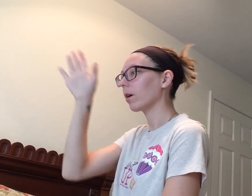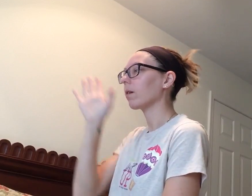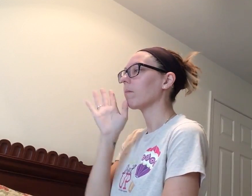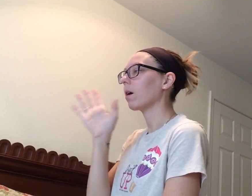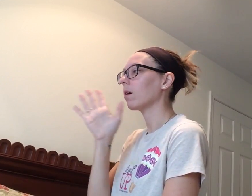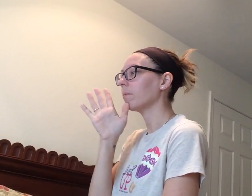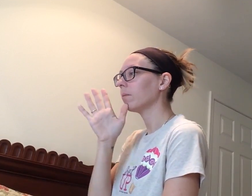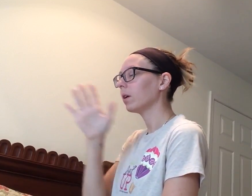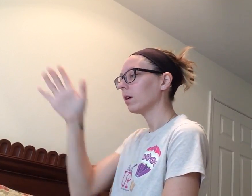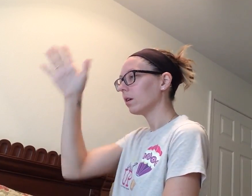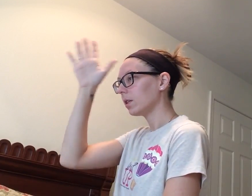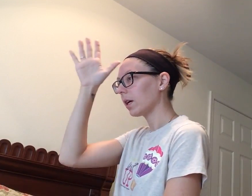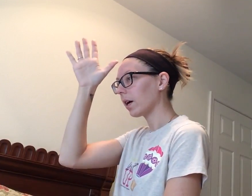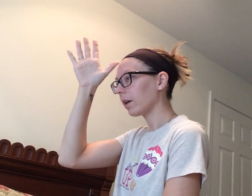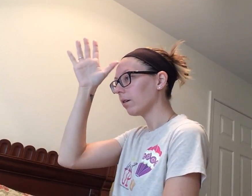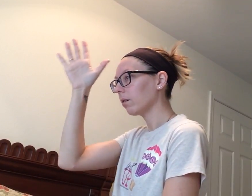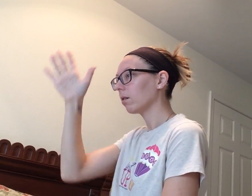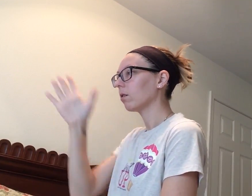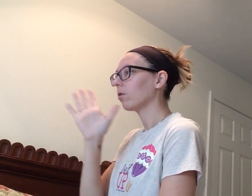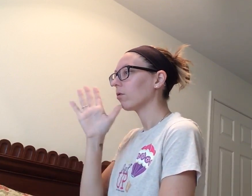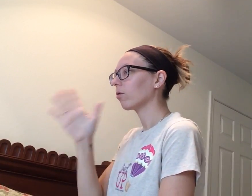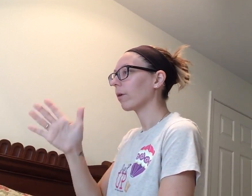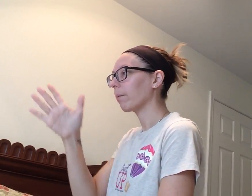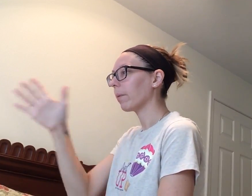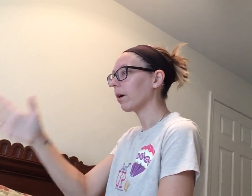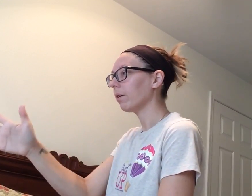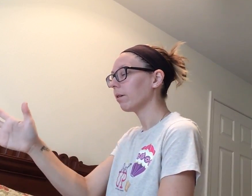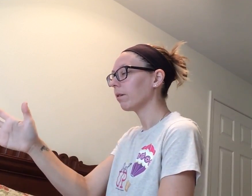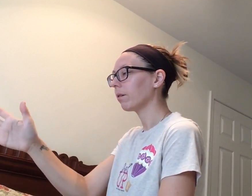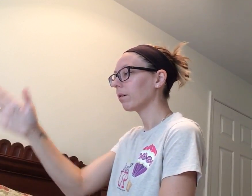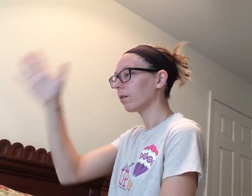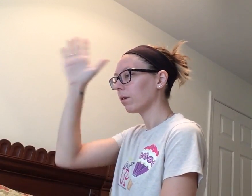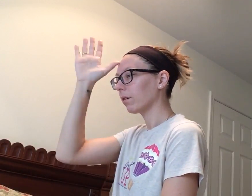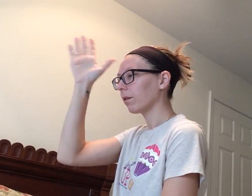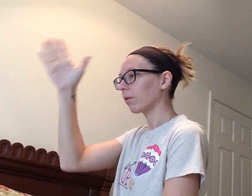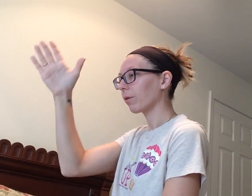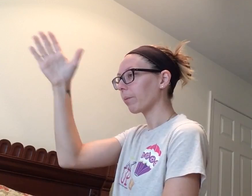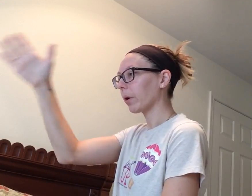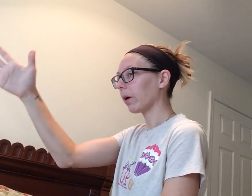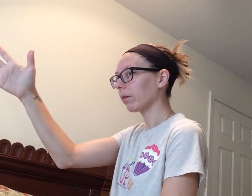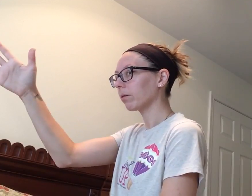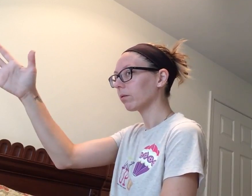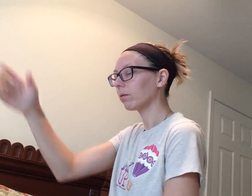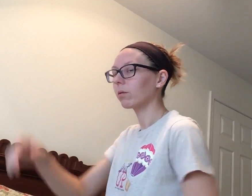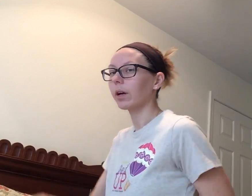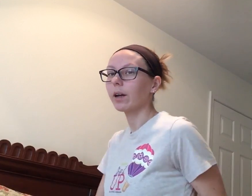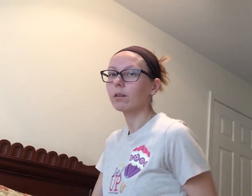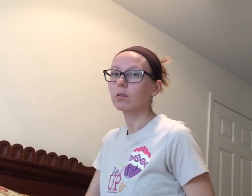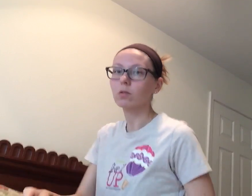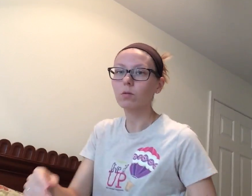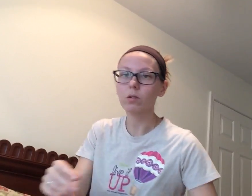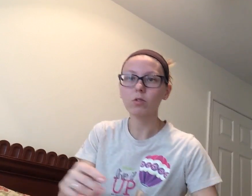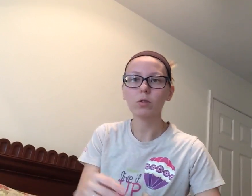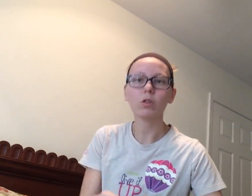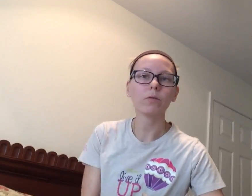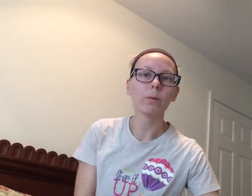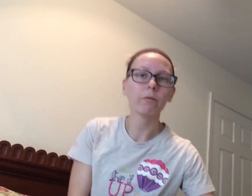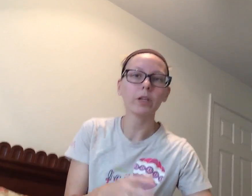had mom, dad, grandma, grandpa. Okay, so I'll show it to you from the front